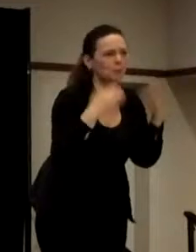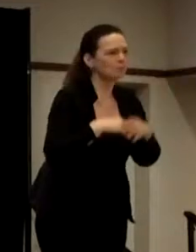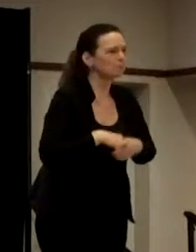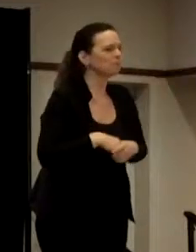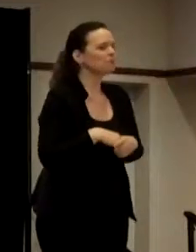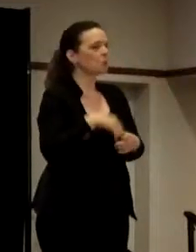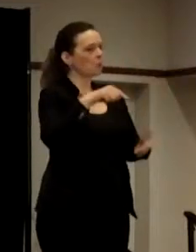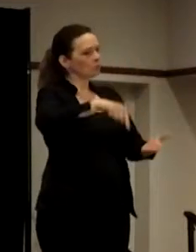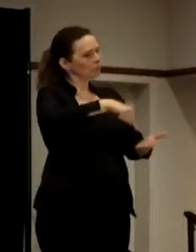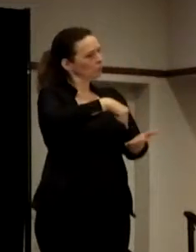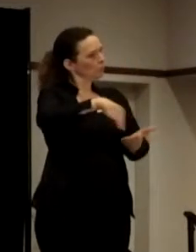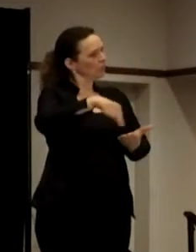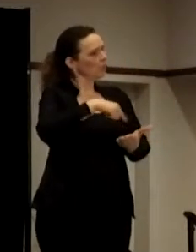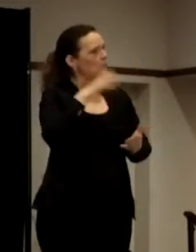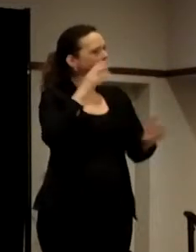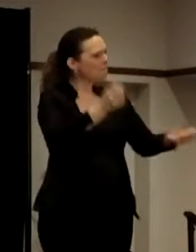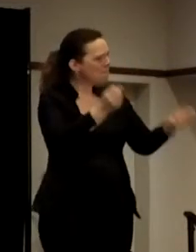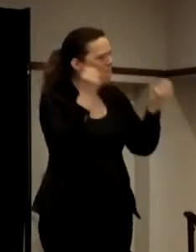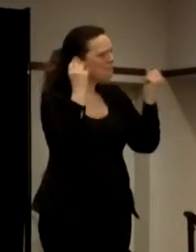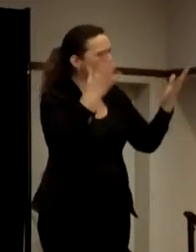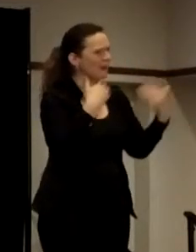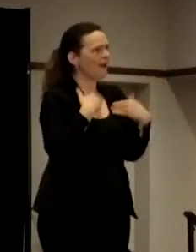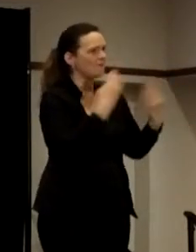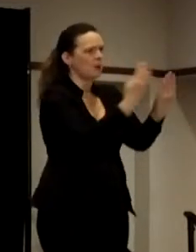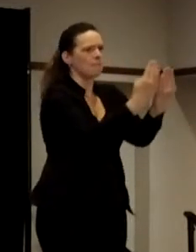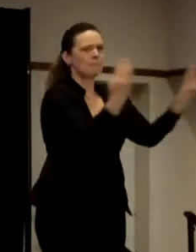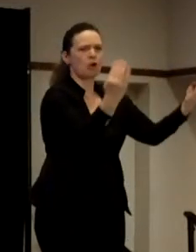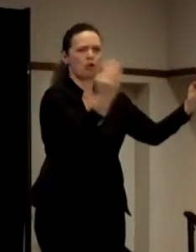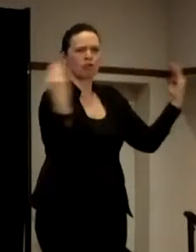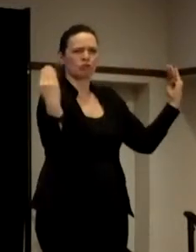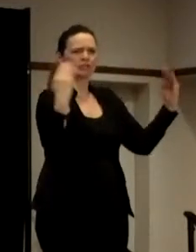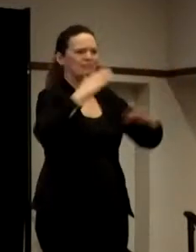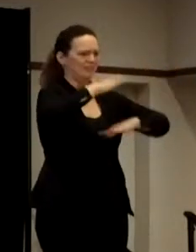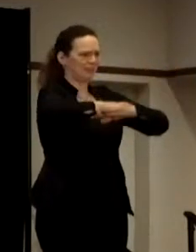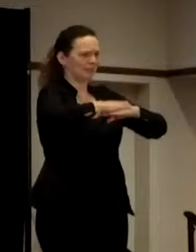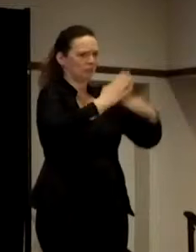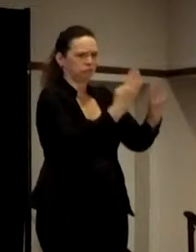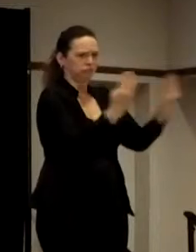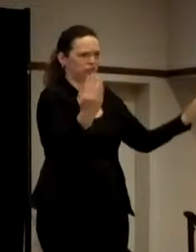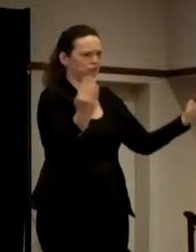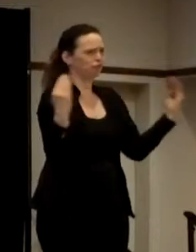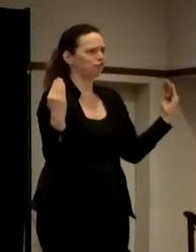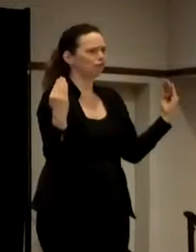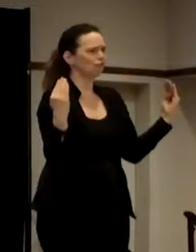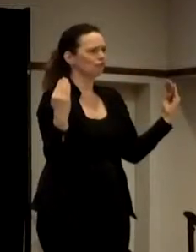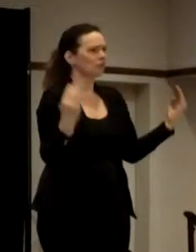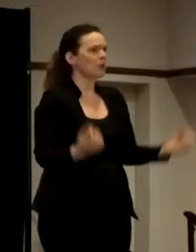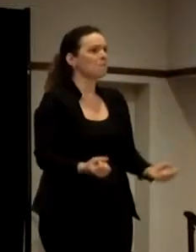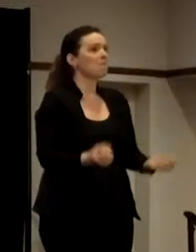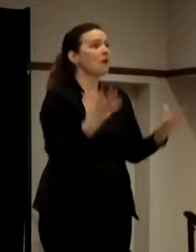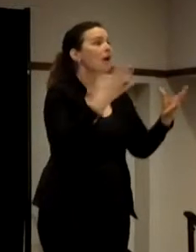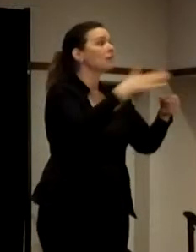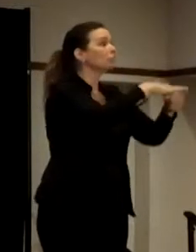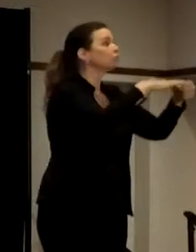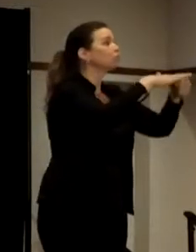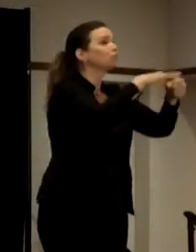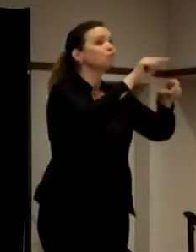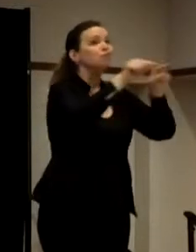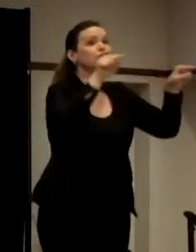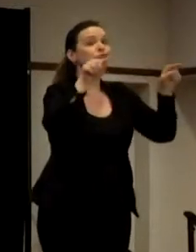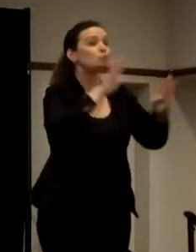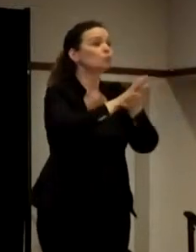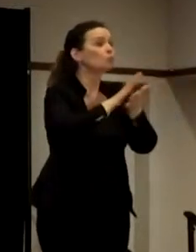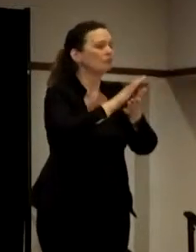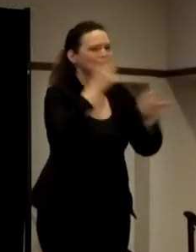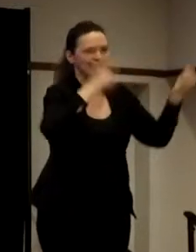of partitions, and it looks like a lot of districts will be modifying their plans the last week of March, first week of